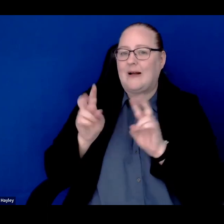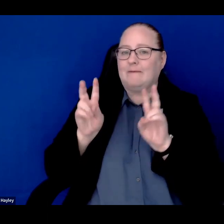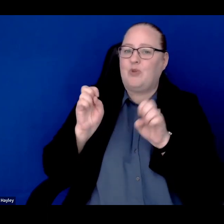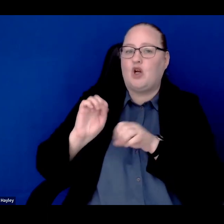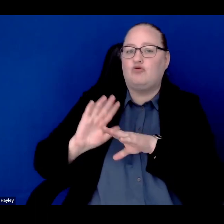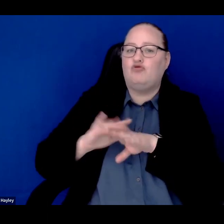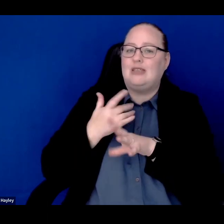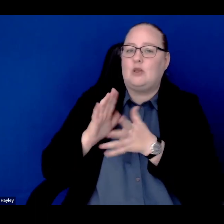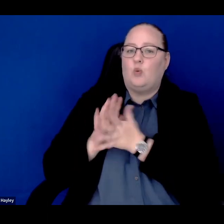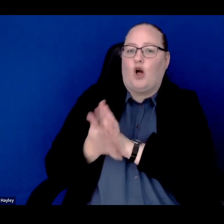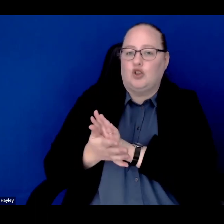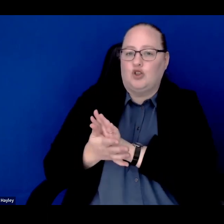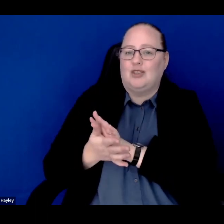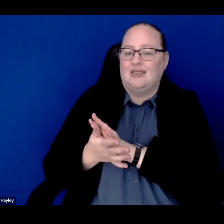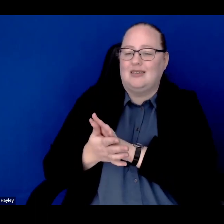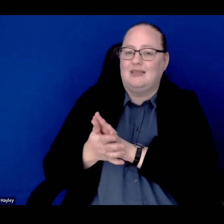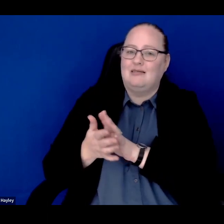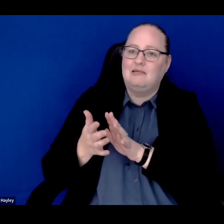how, you know, as this